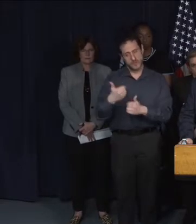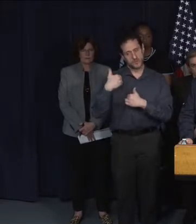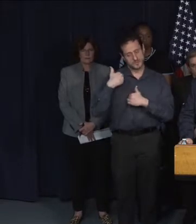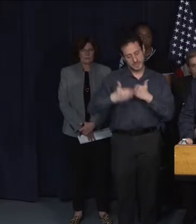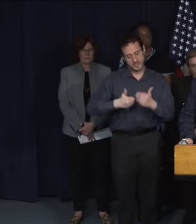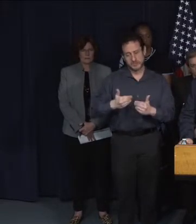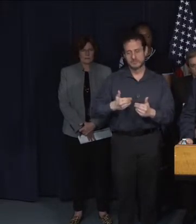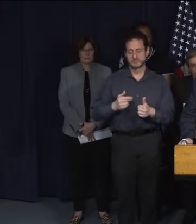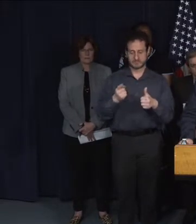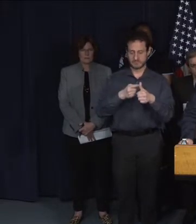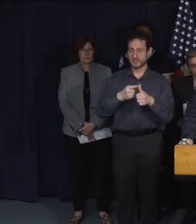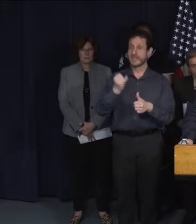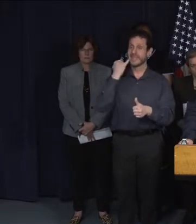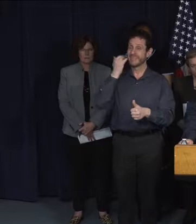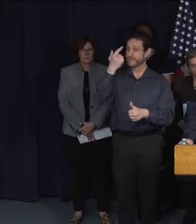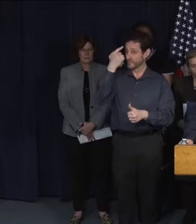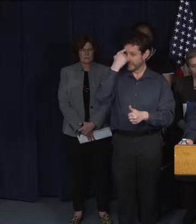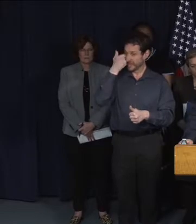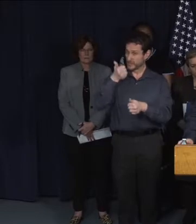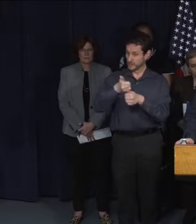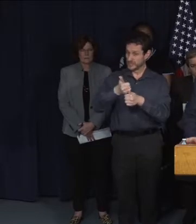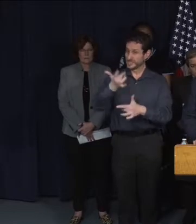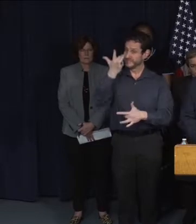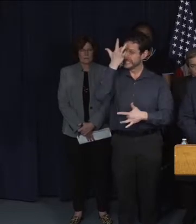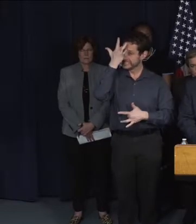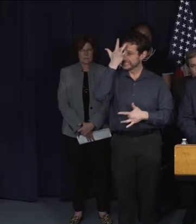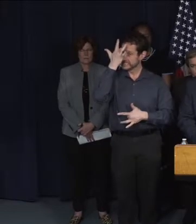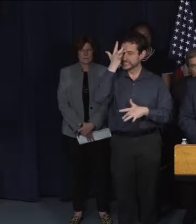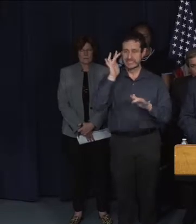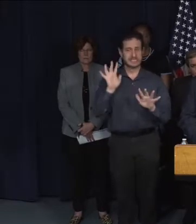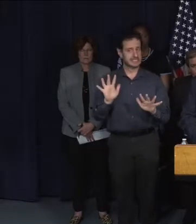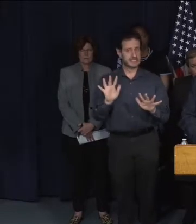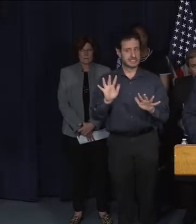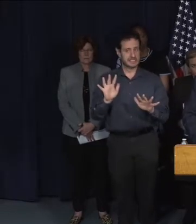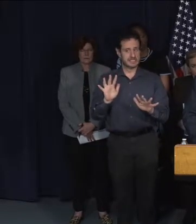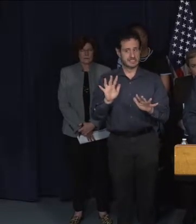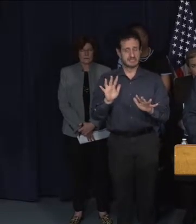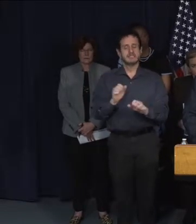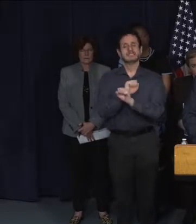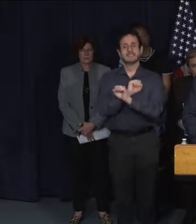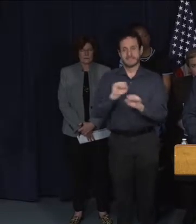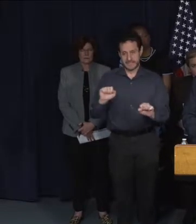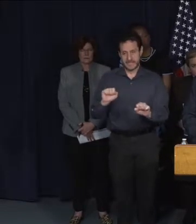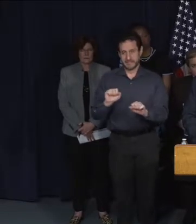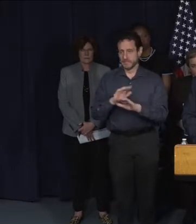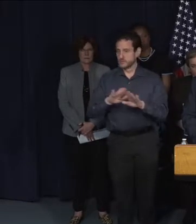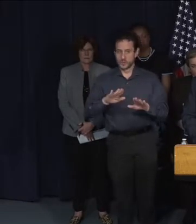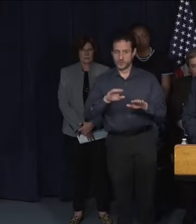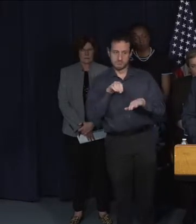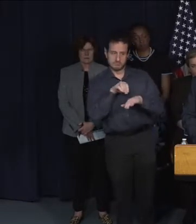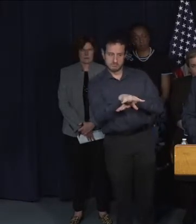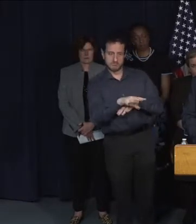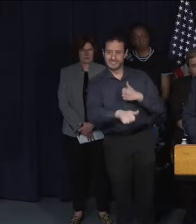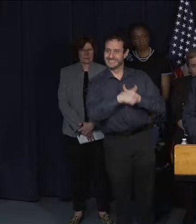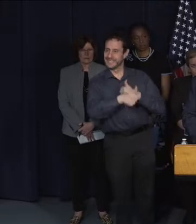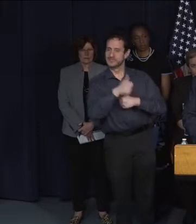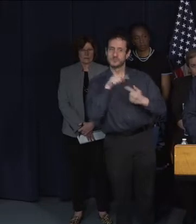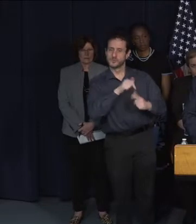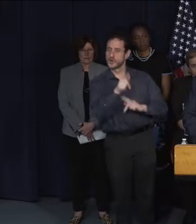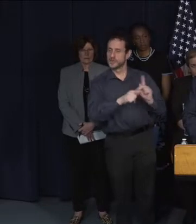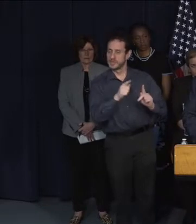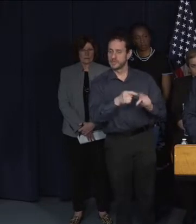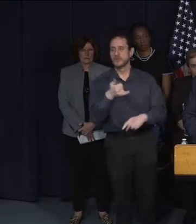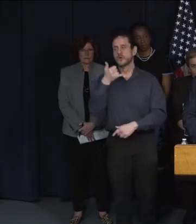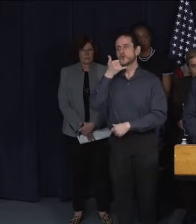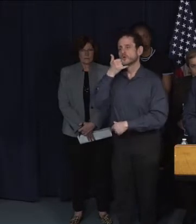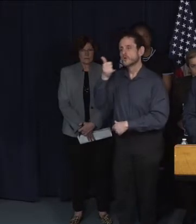you might be sick, please take no risks that could endanger others in the community. Call a